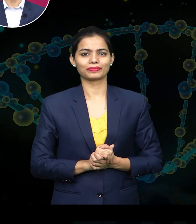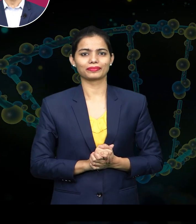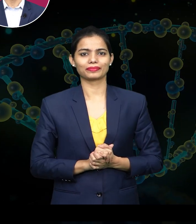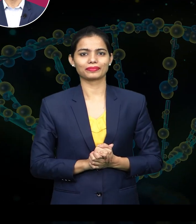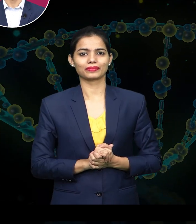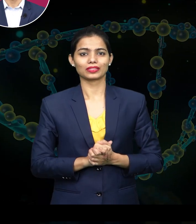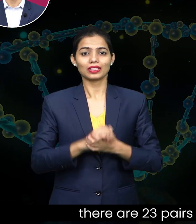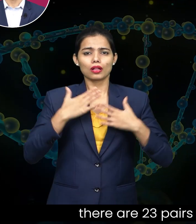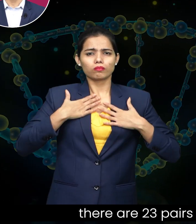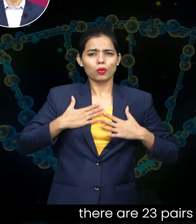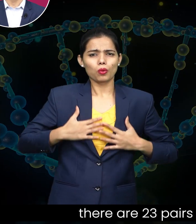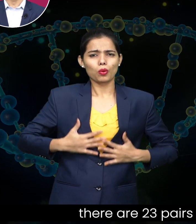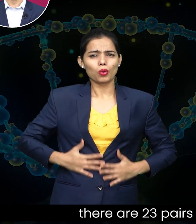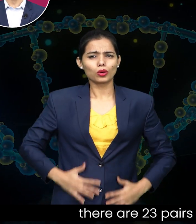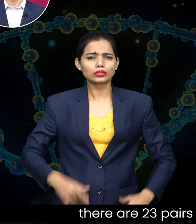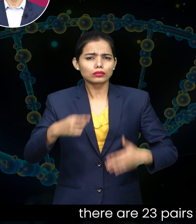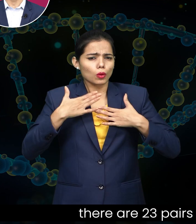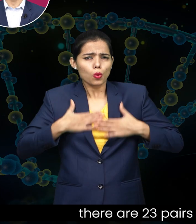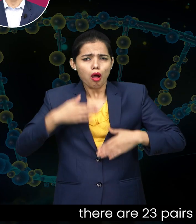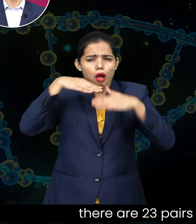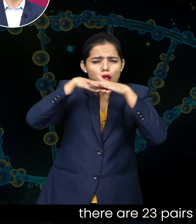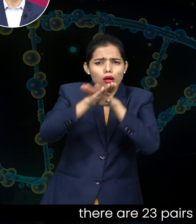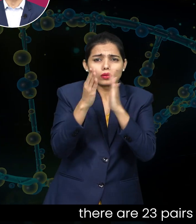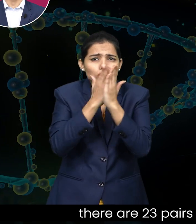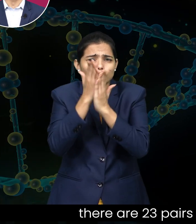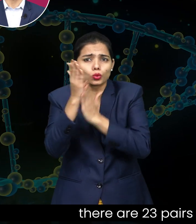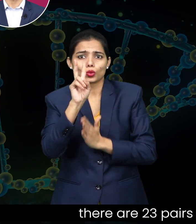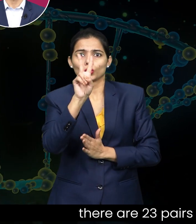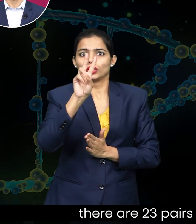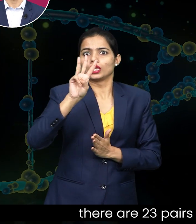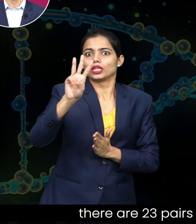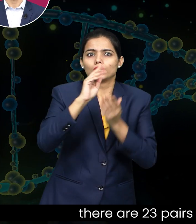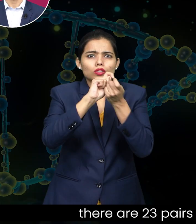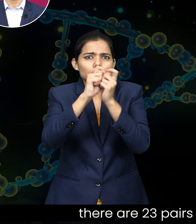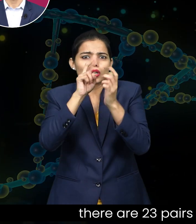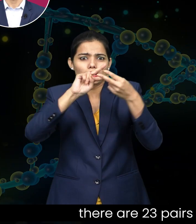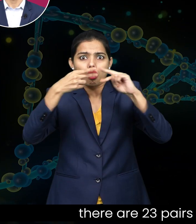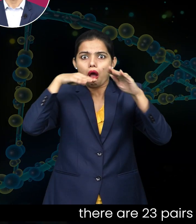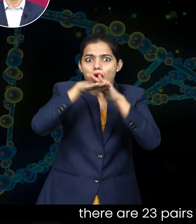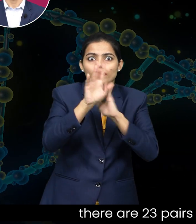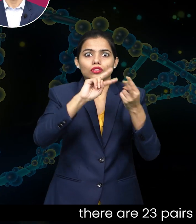In humans, there are 23 pairs of chromosomes in each cell.